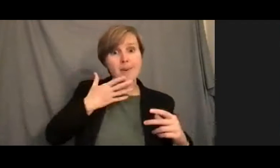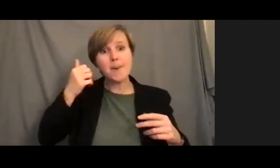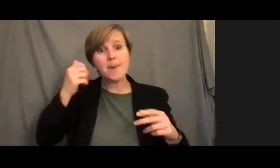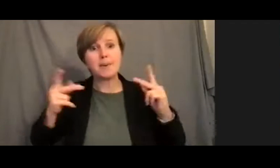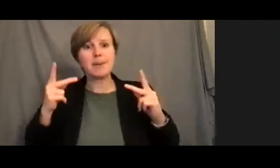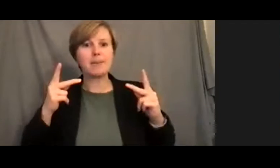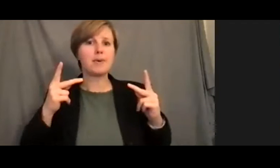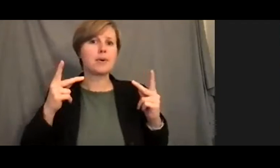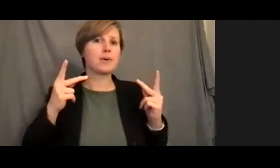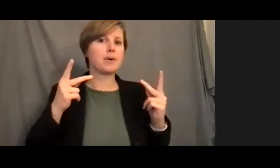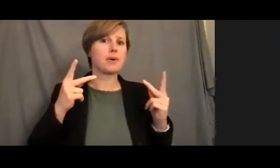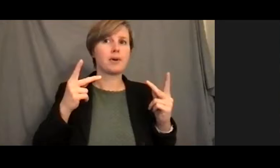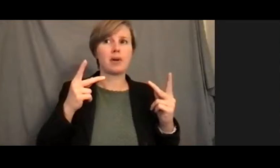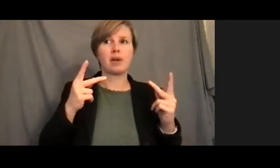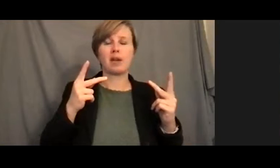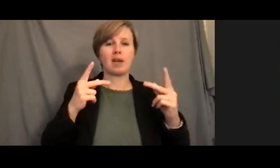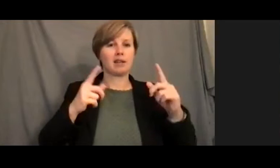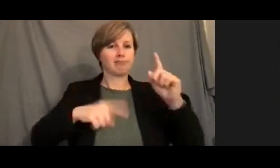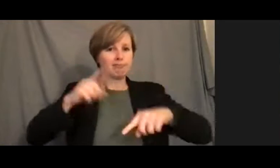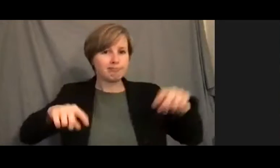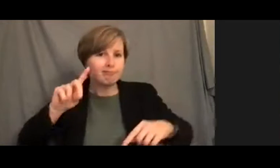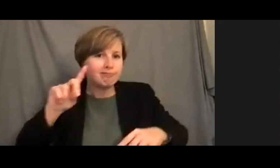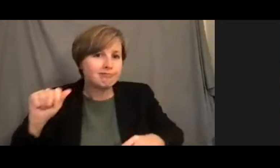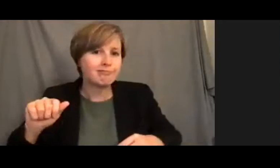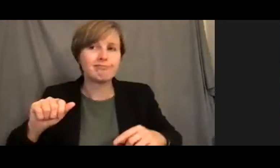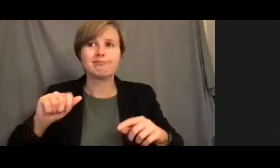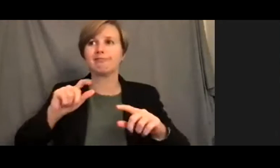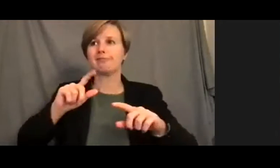and older people too, even coming together